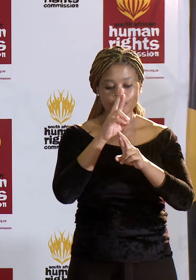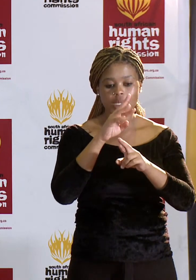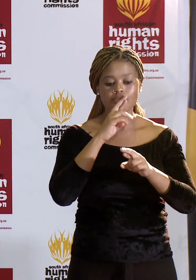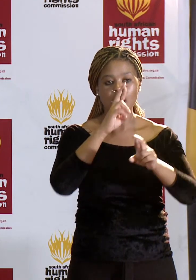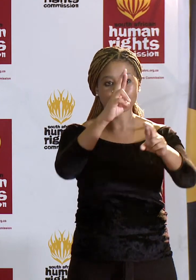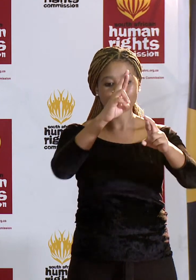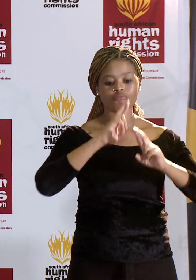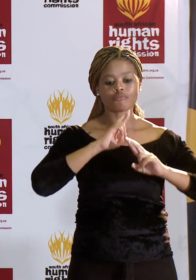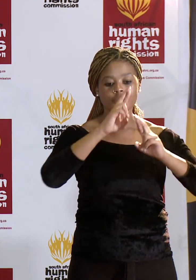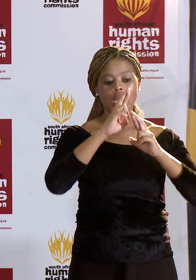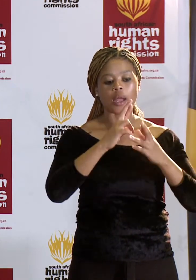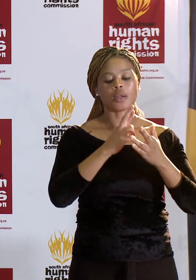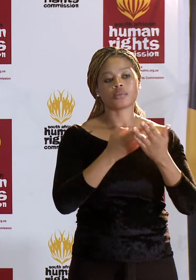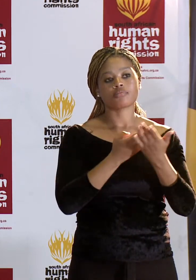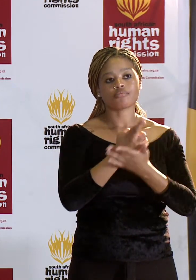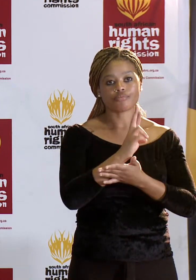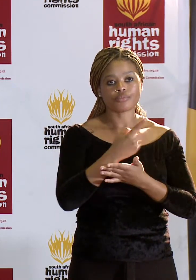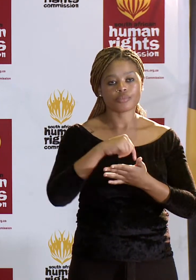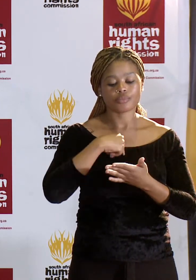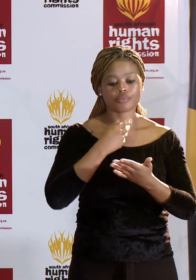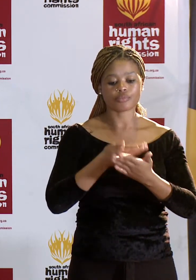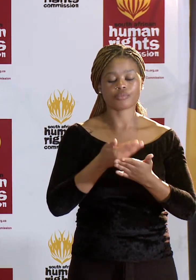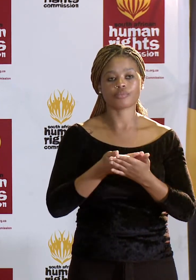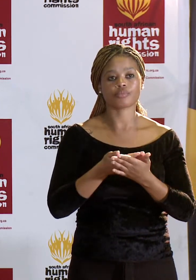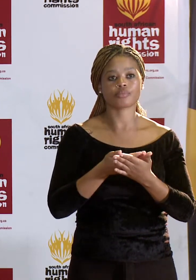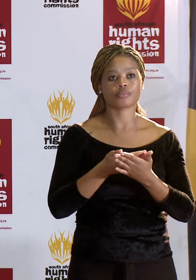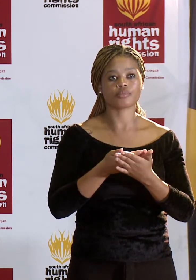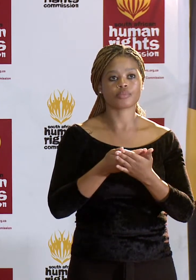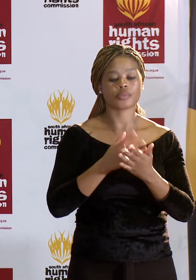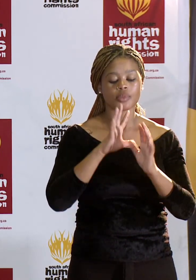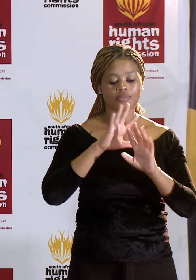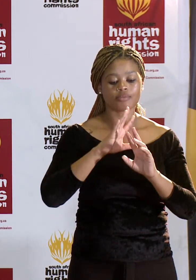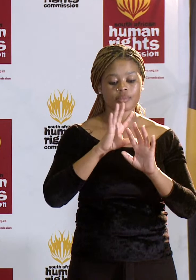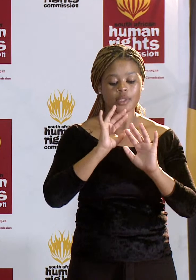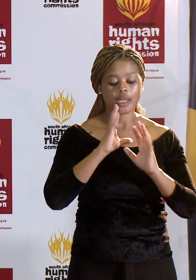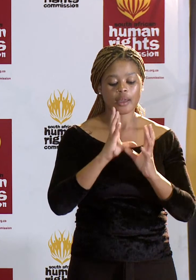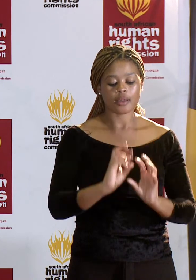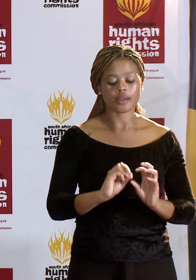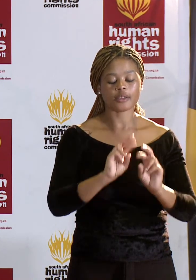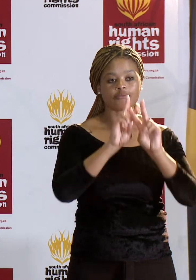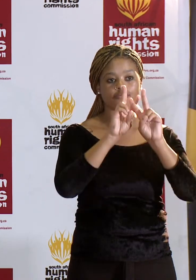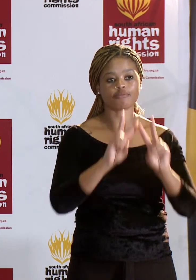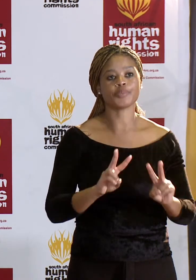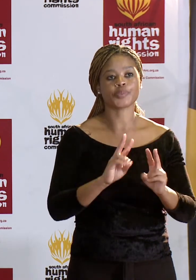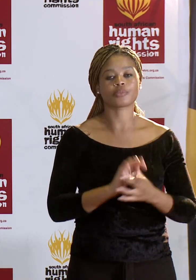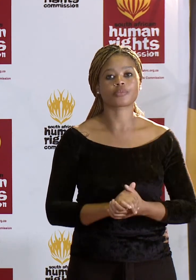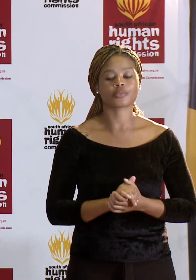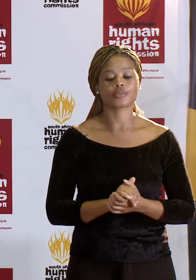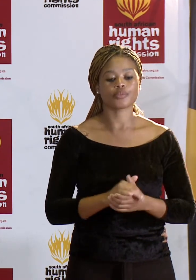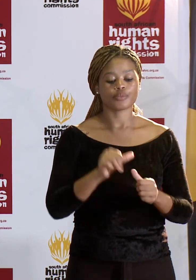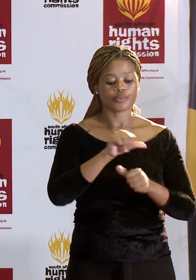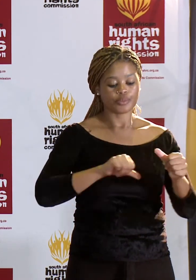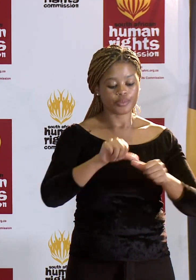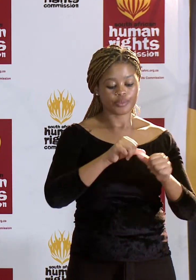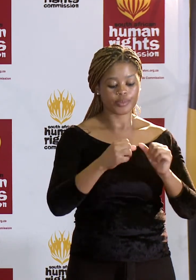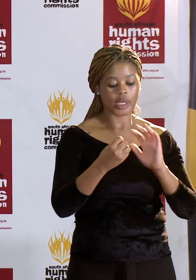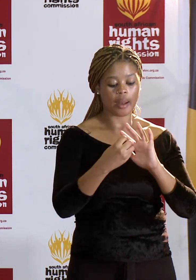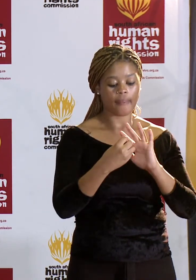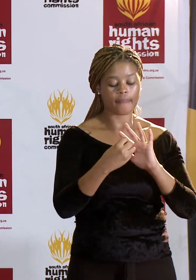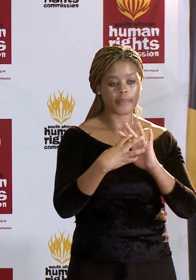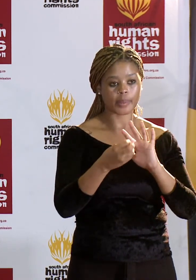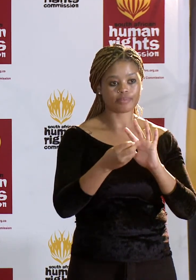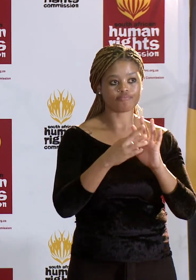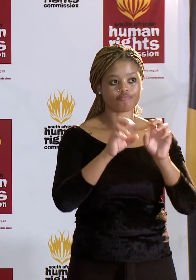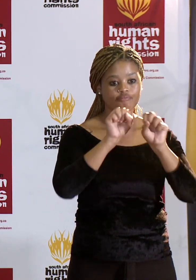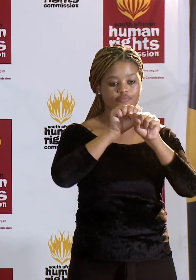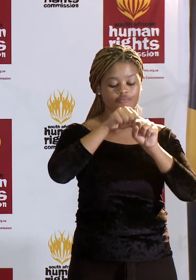other's rights that we will be able to live in harmony. The Social Media Charter was